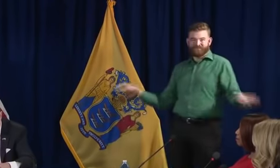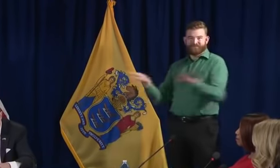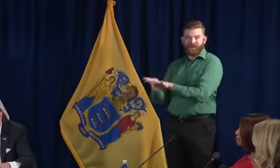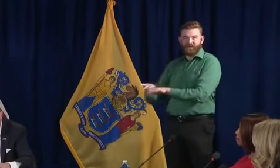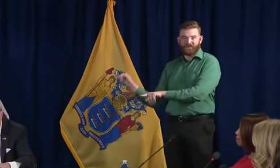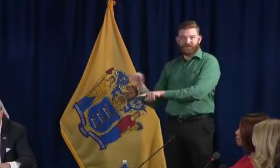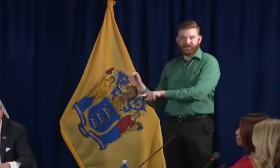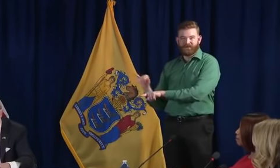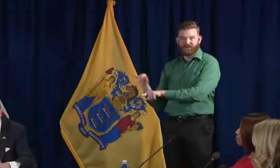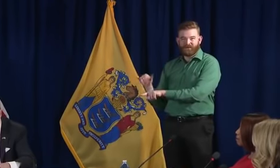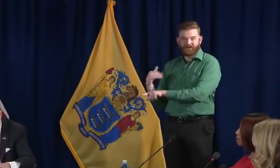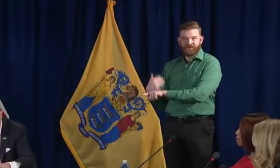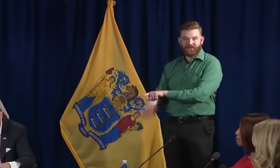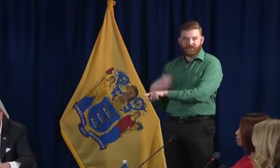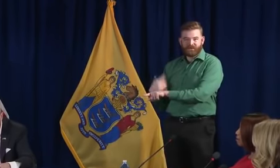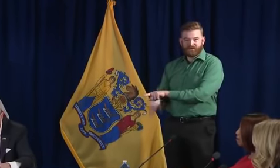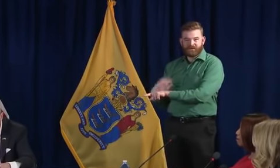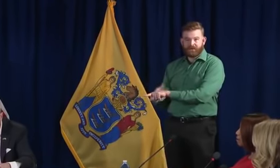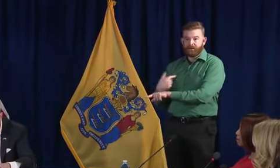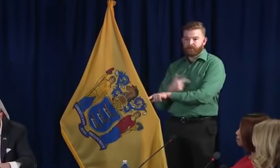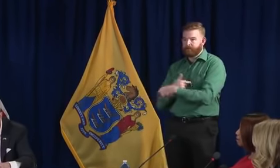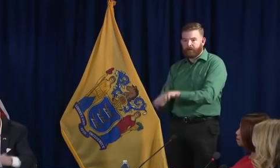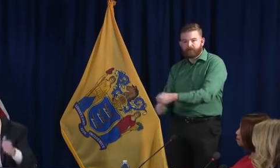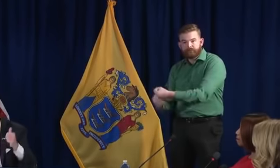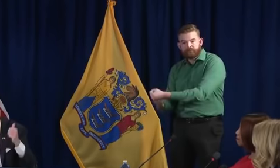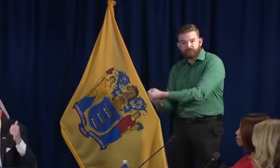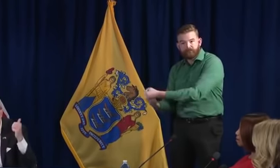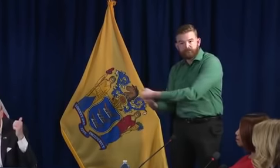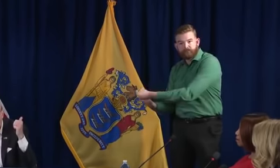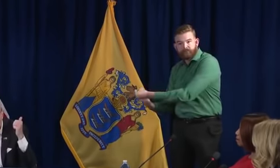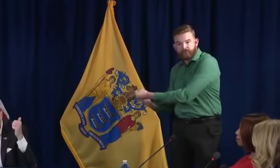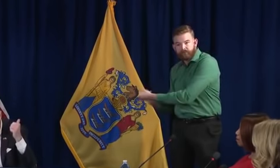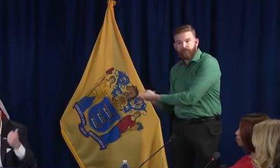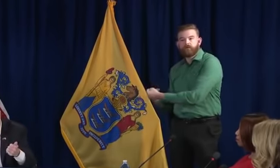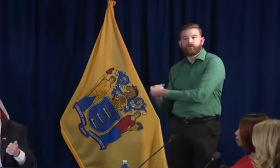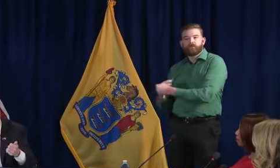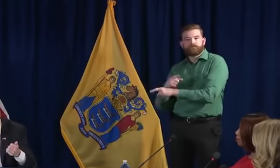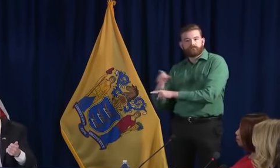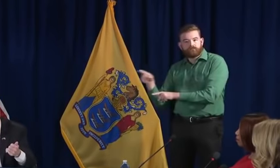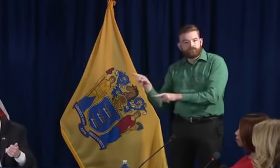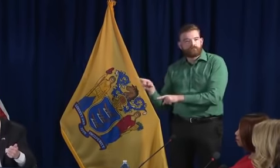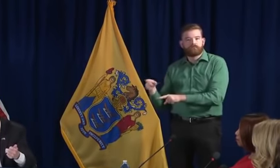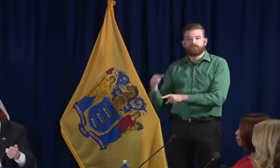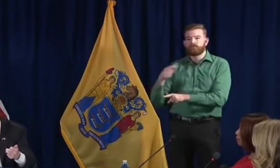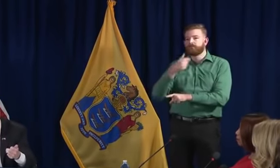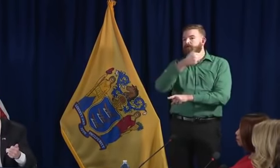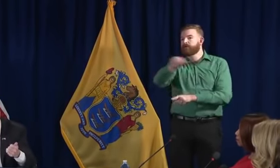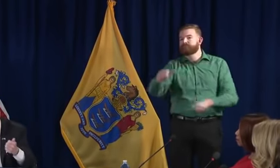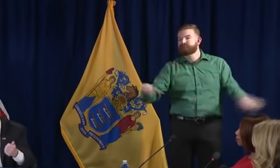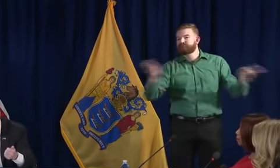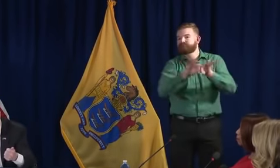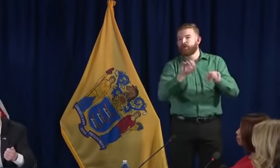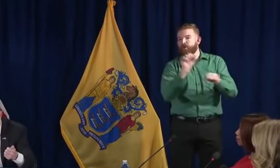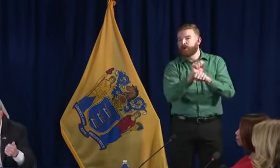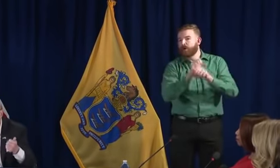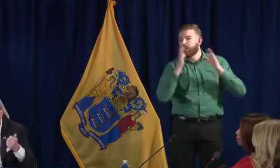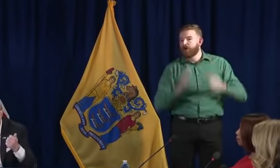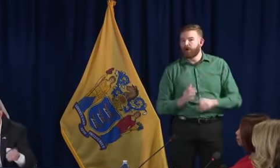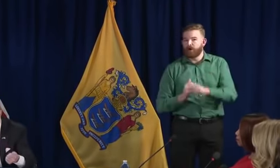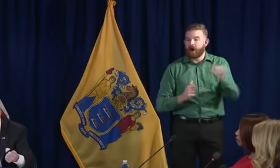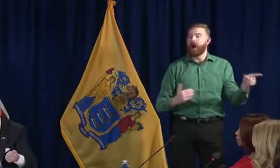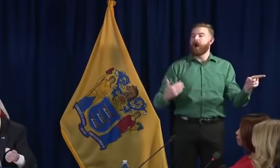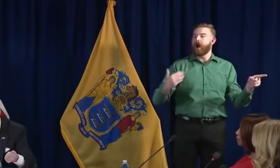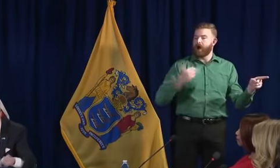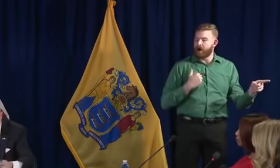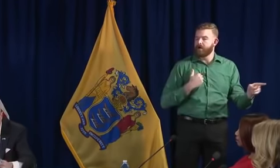these services and these critical service providers, whether that be extending emergency financial support for families in